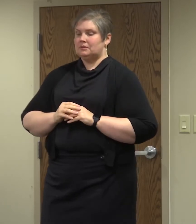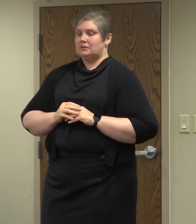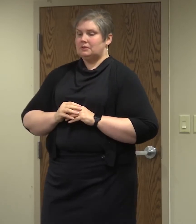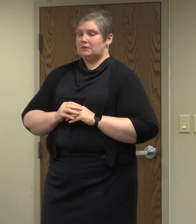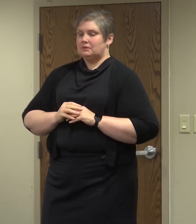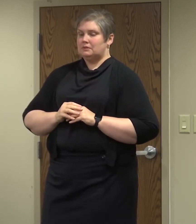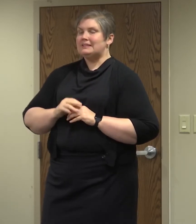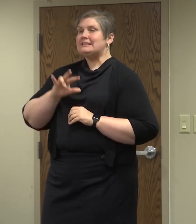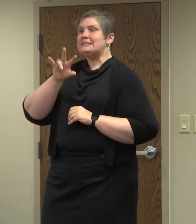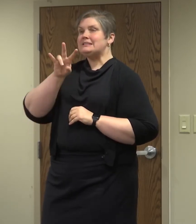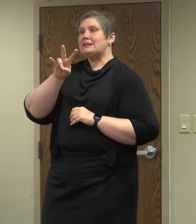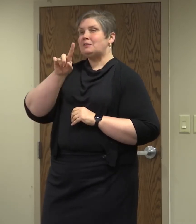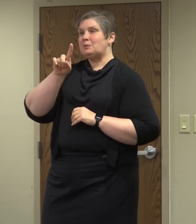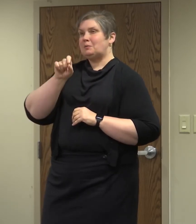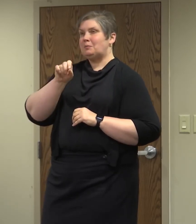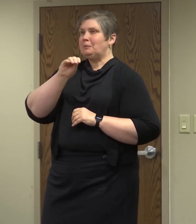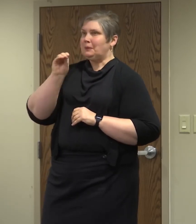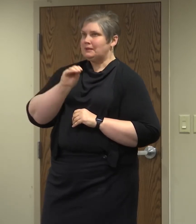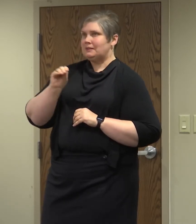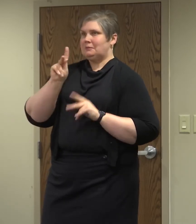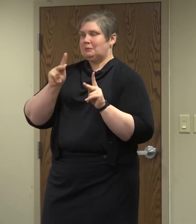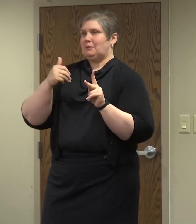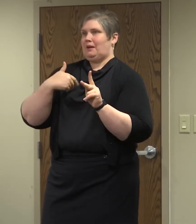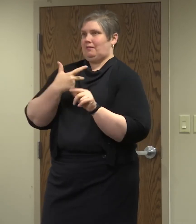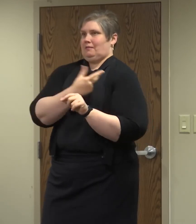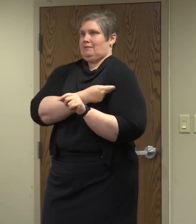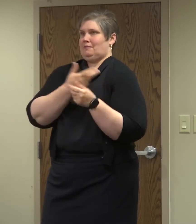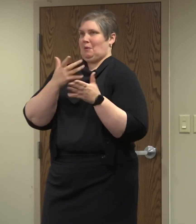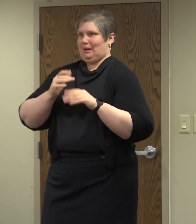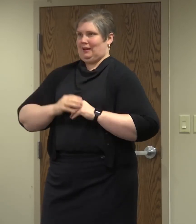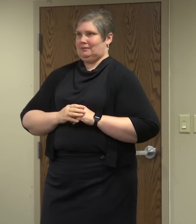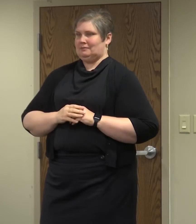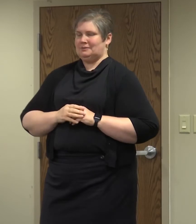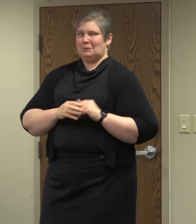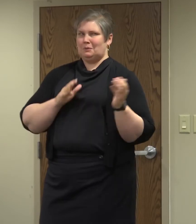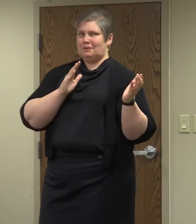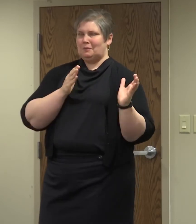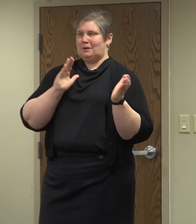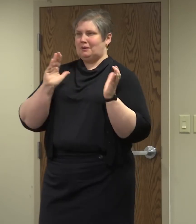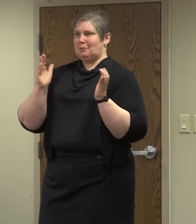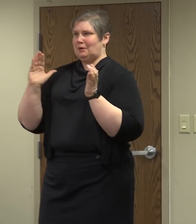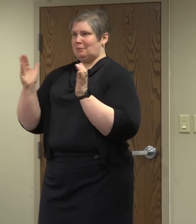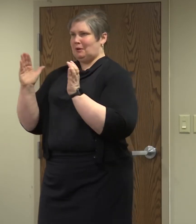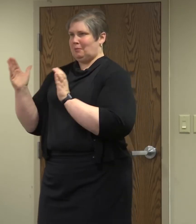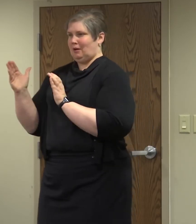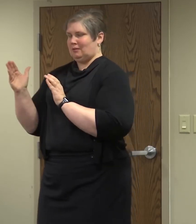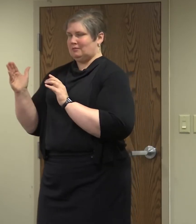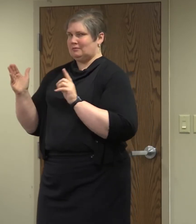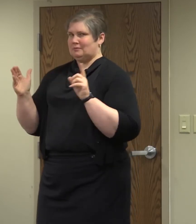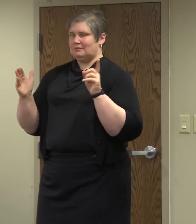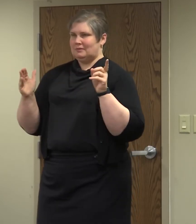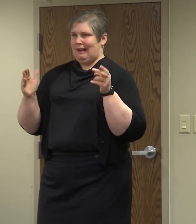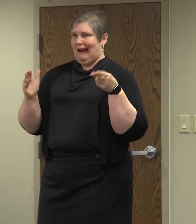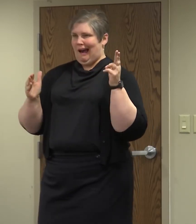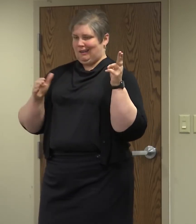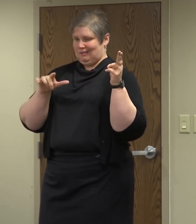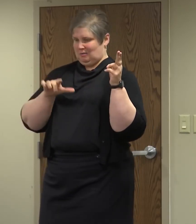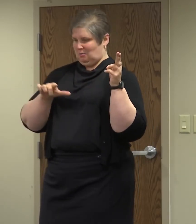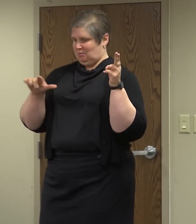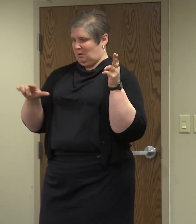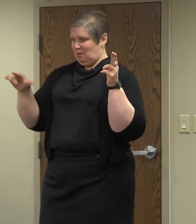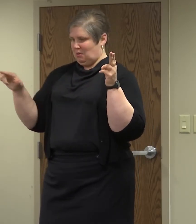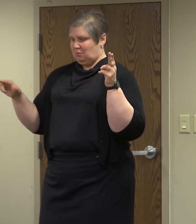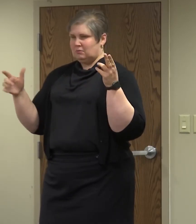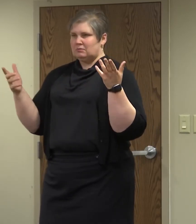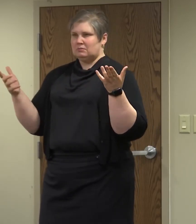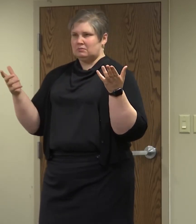is 71% vaccinated. So what's the difference when you look at all of that? We all have great health care